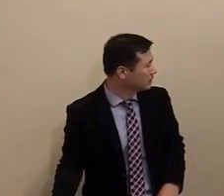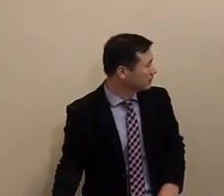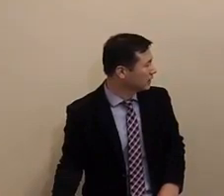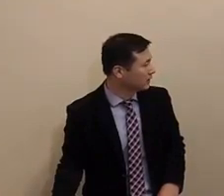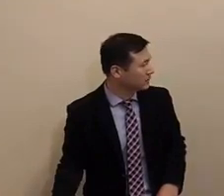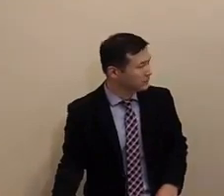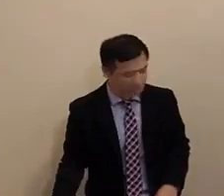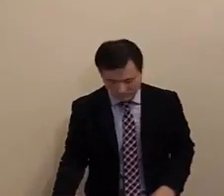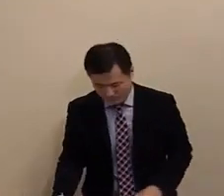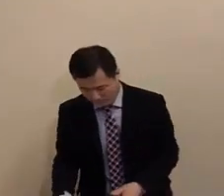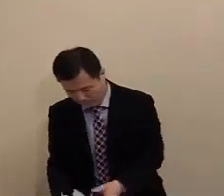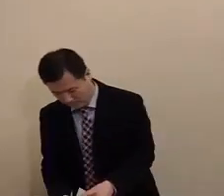That's correct.